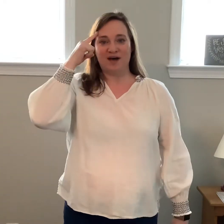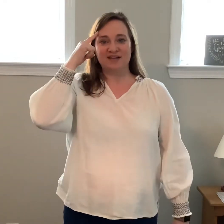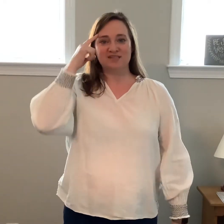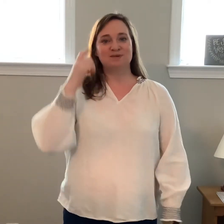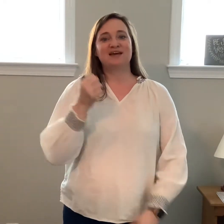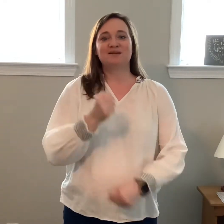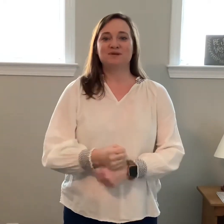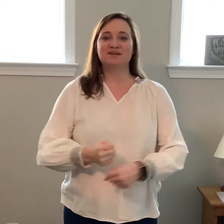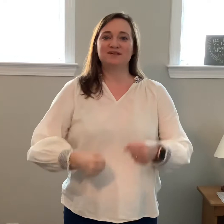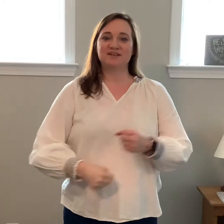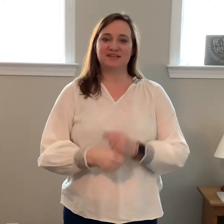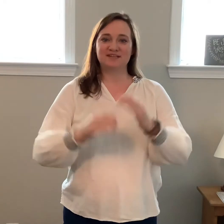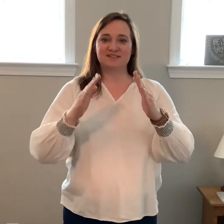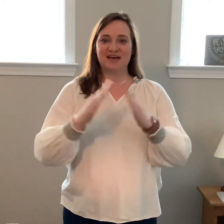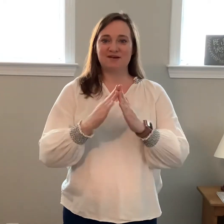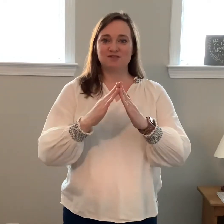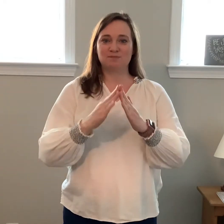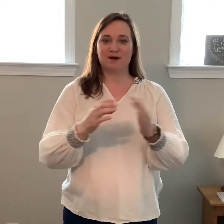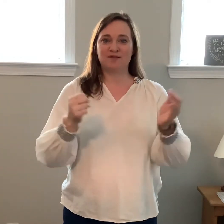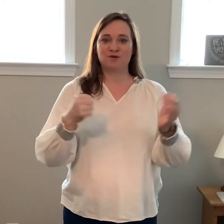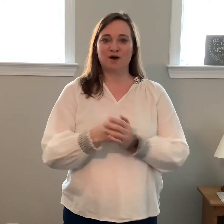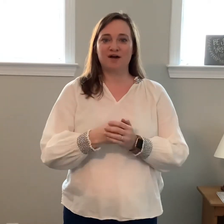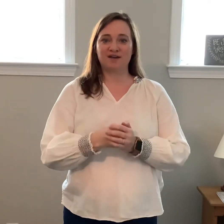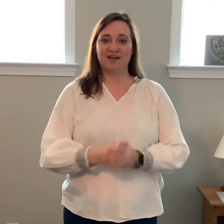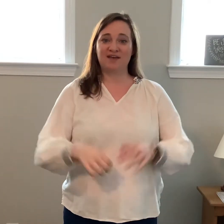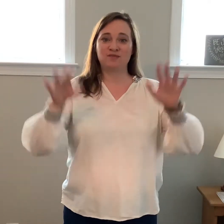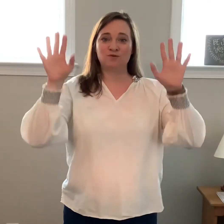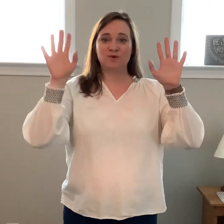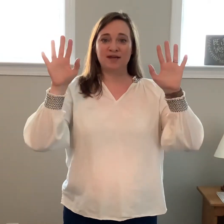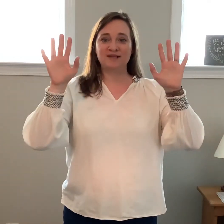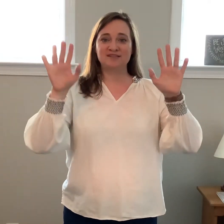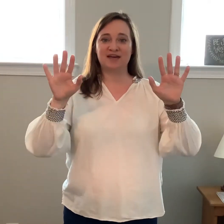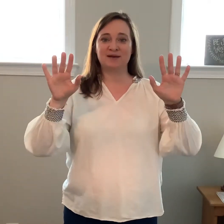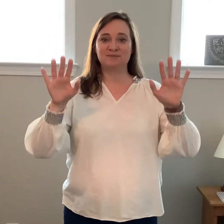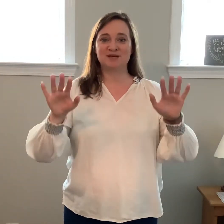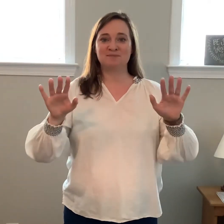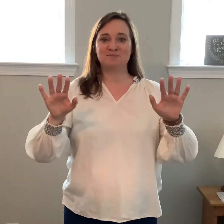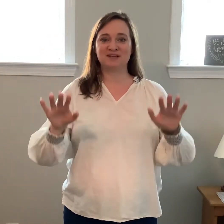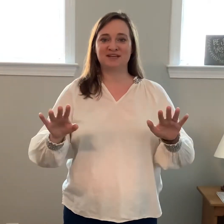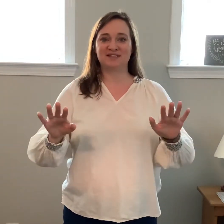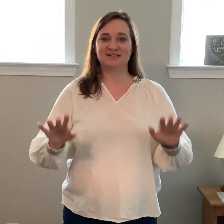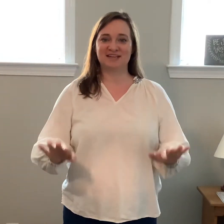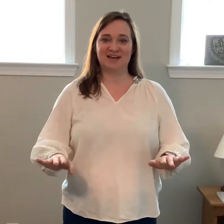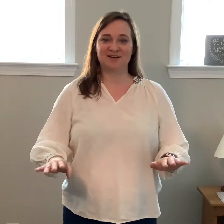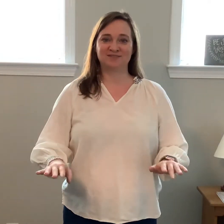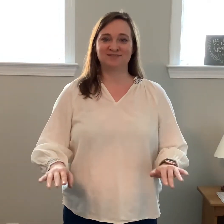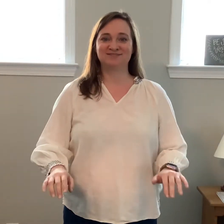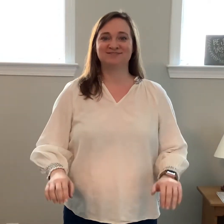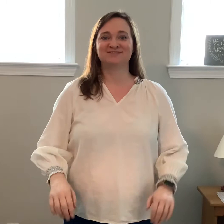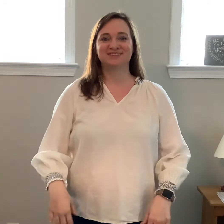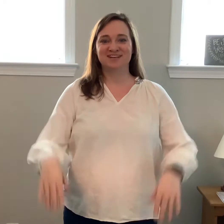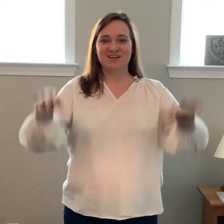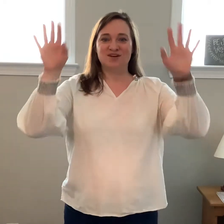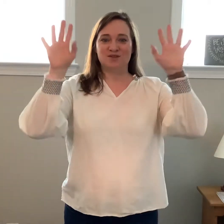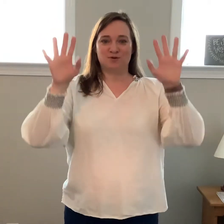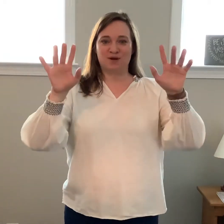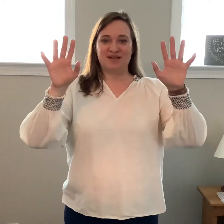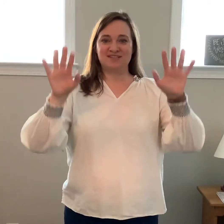wise man built his house upon the rock, and the rains came tumbling down. The rains